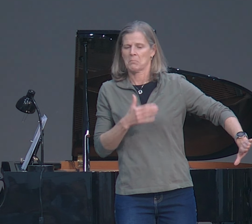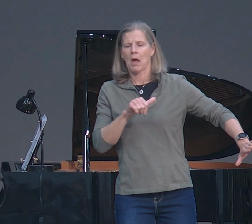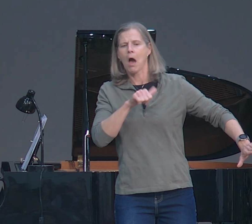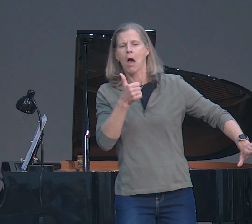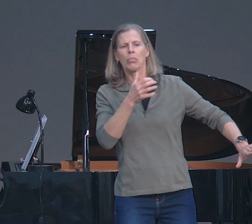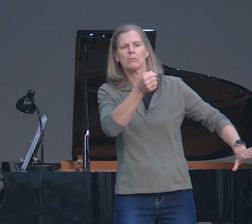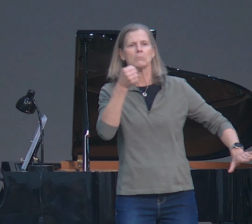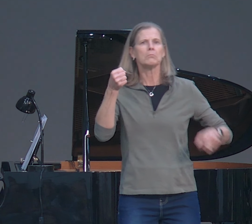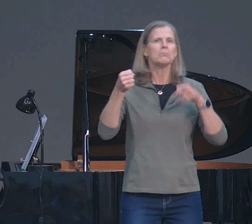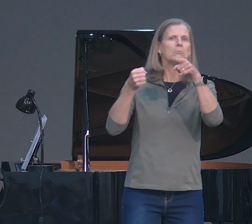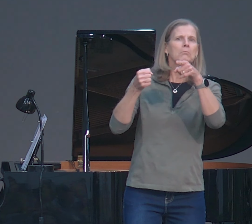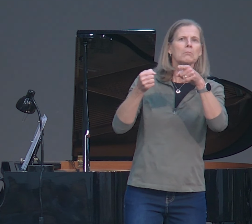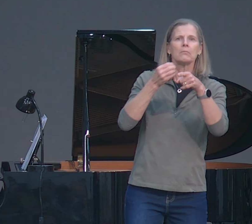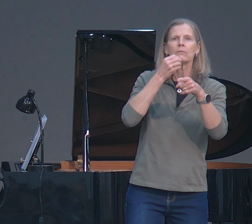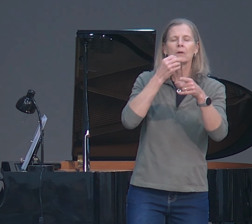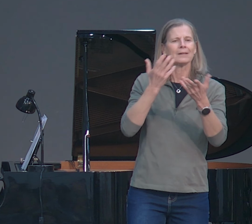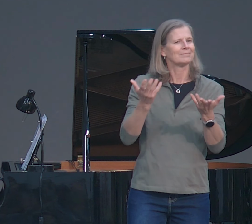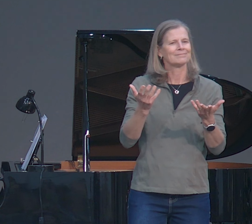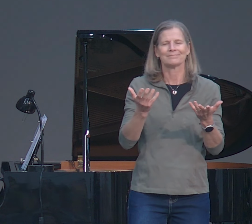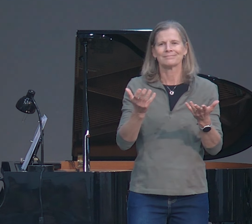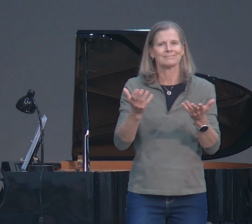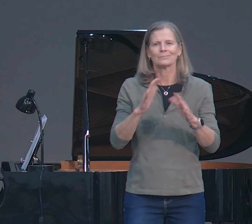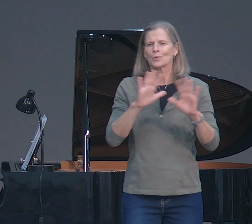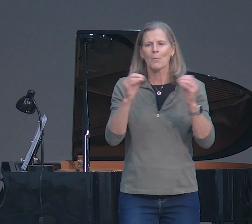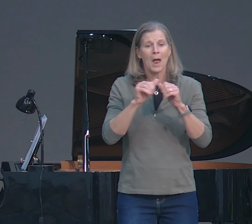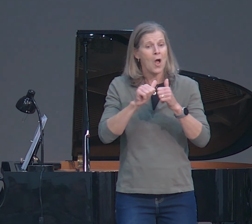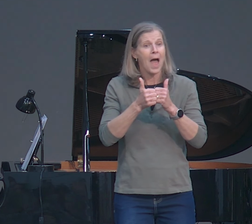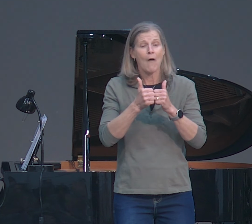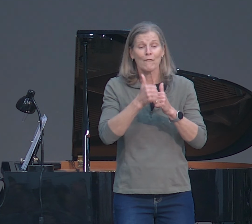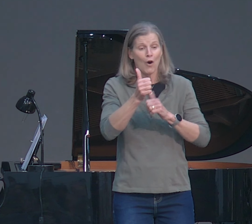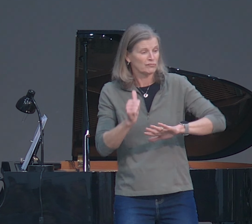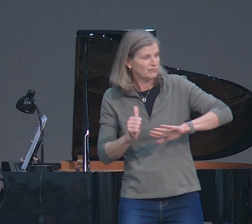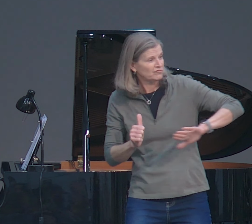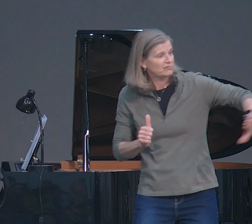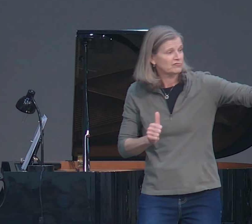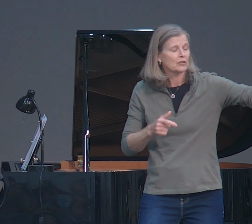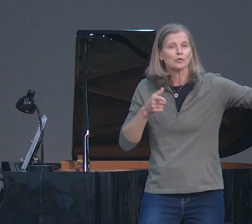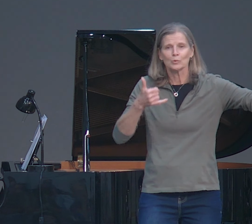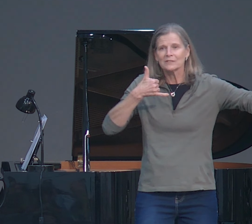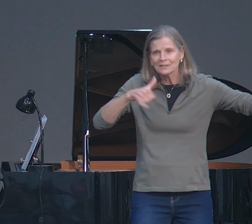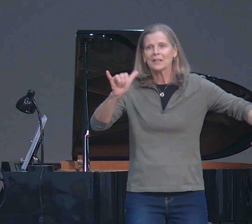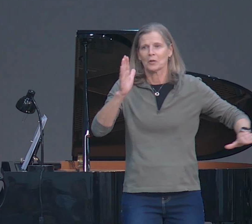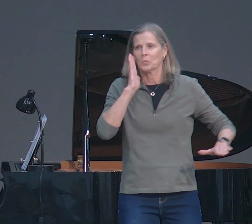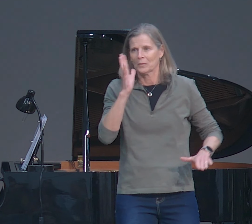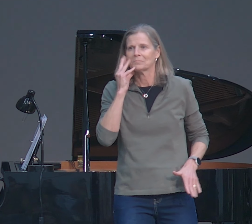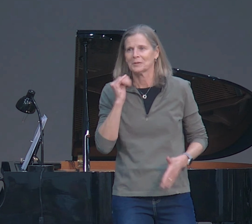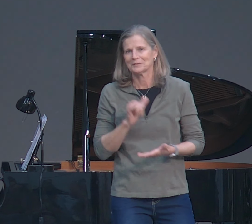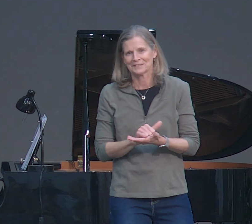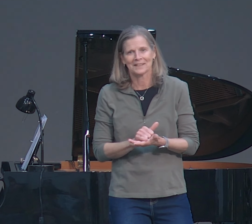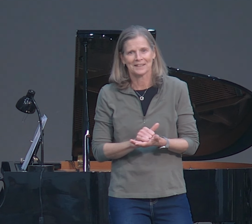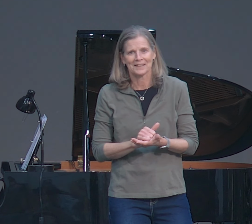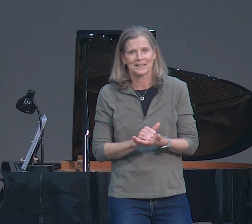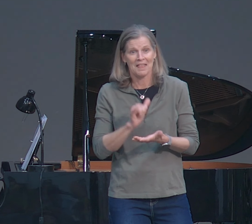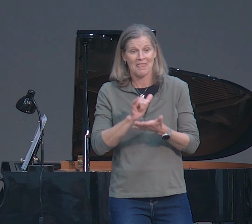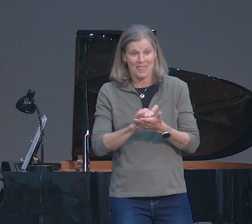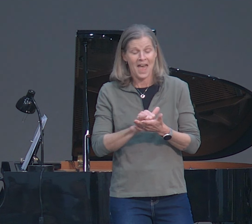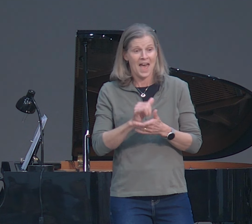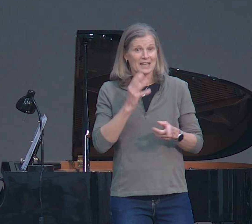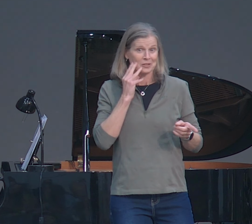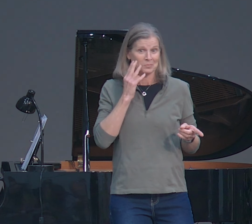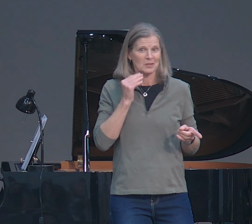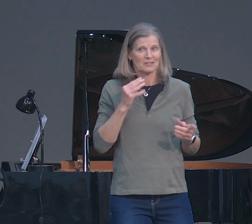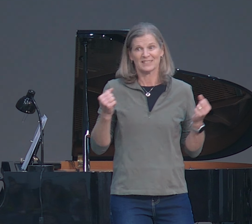pantry. Listen, friends, no matter how far you push the bowl away, you're still going to smell it. And that smell terrifies us